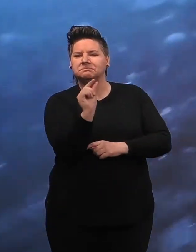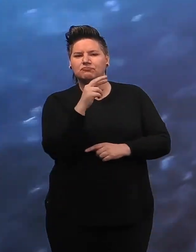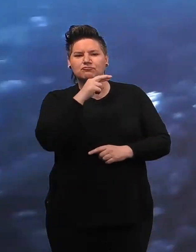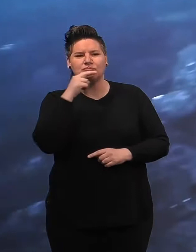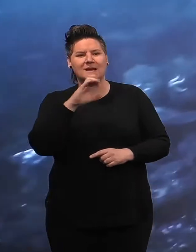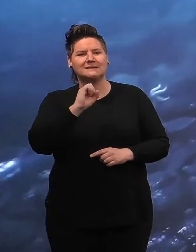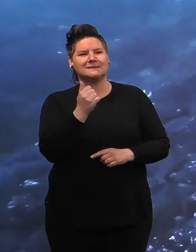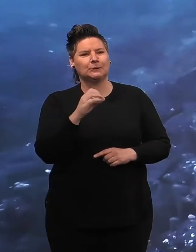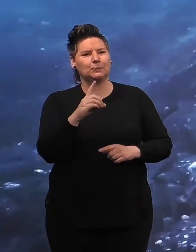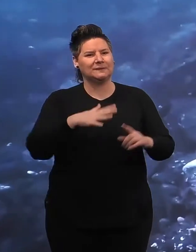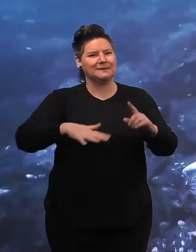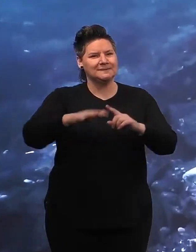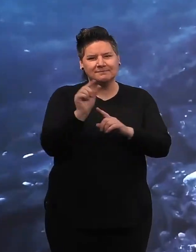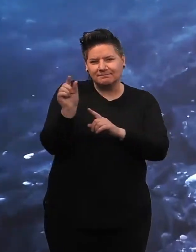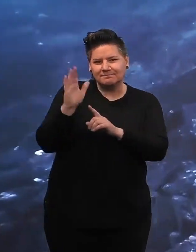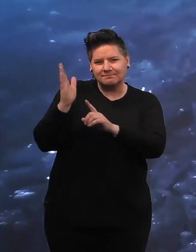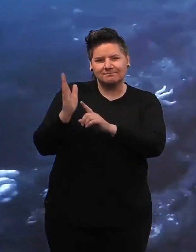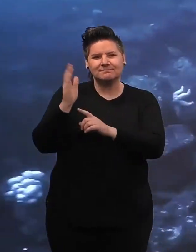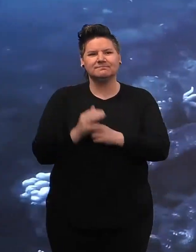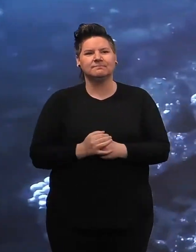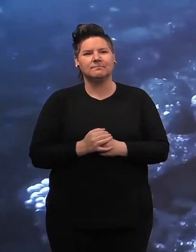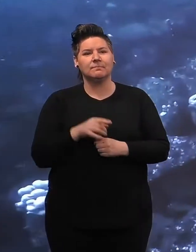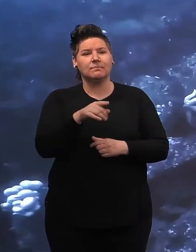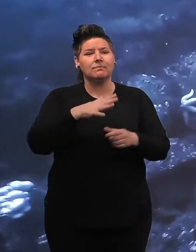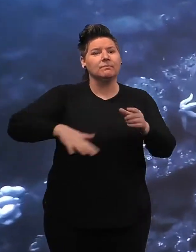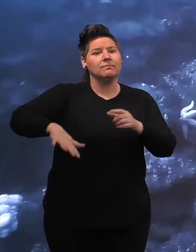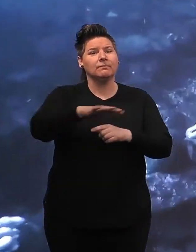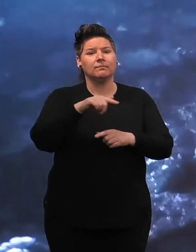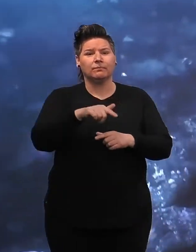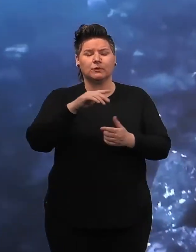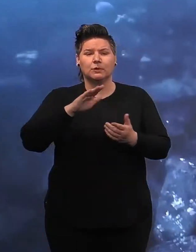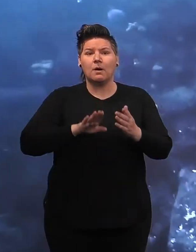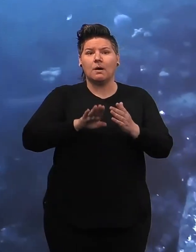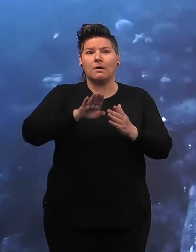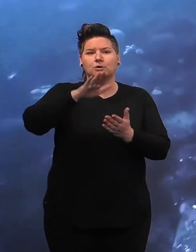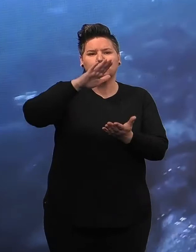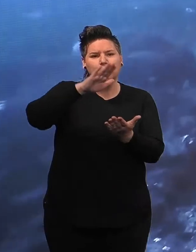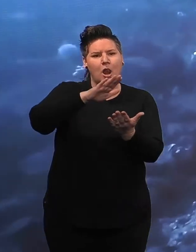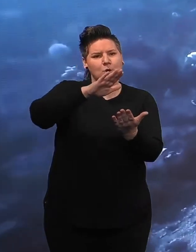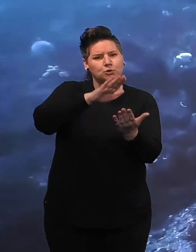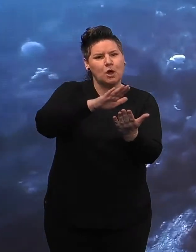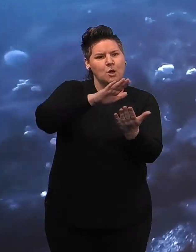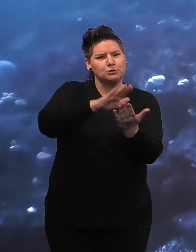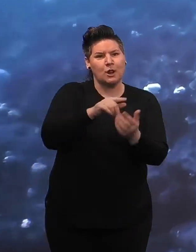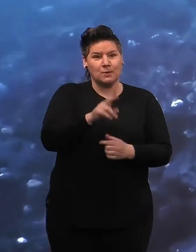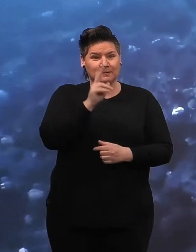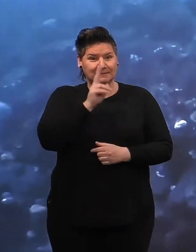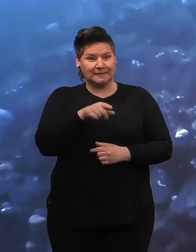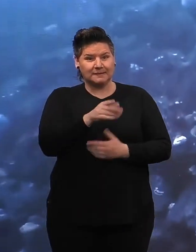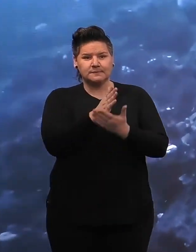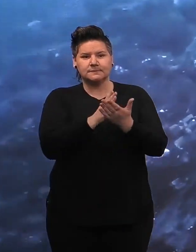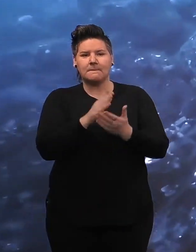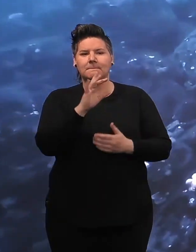seaweed. While if we look round and up into the shallower water, you'll see that there is actually some